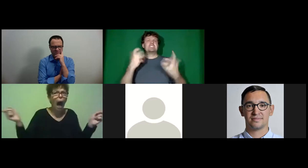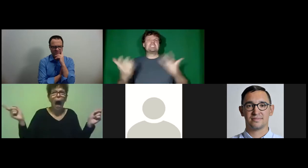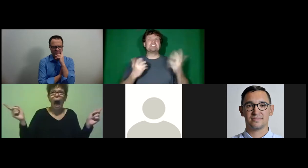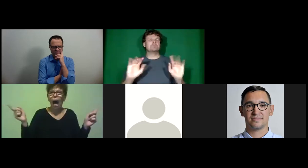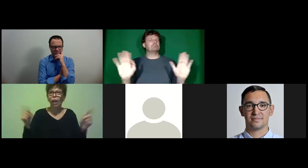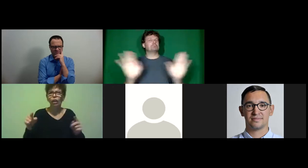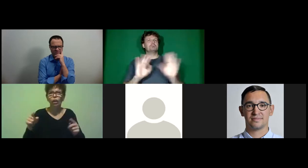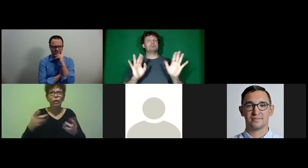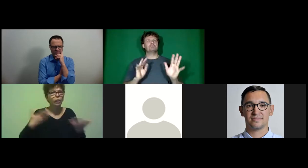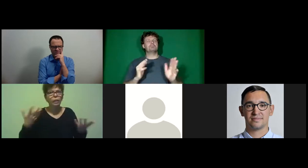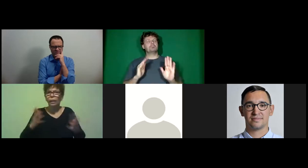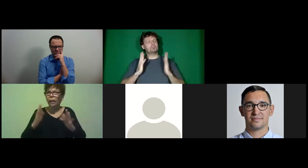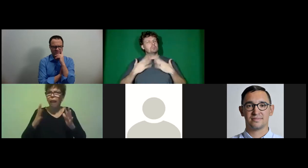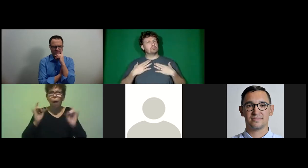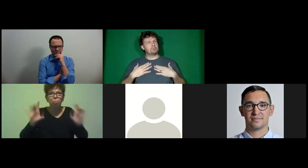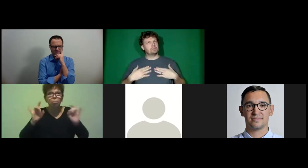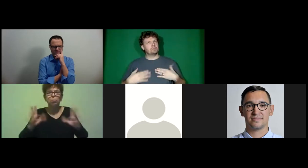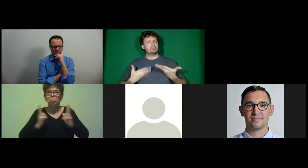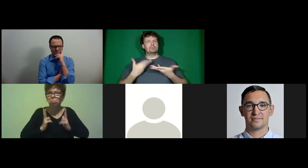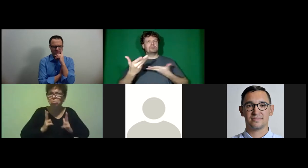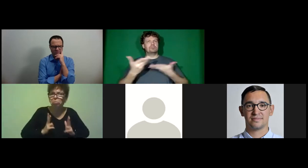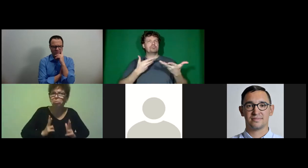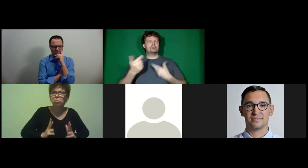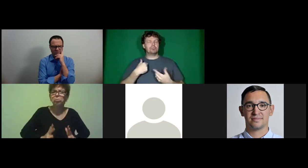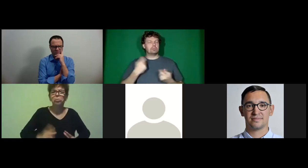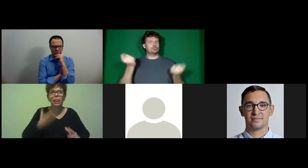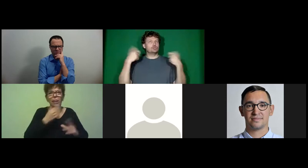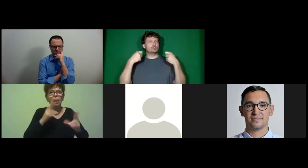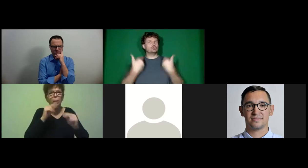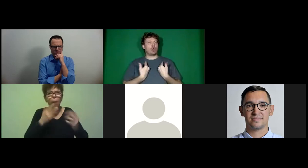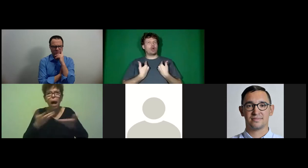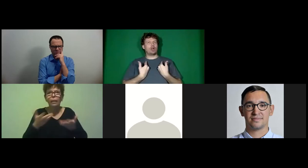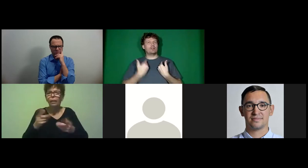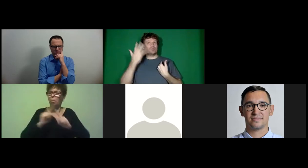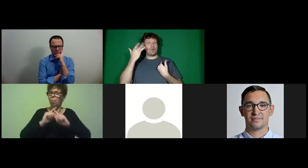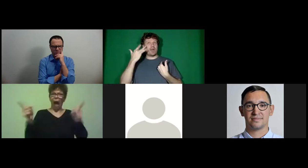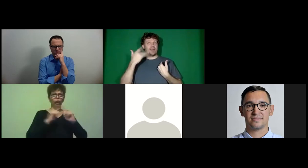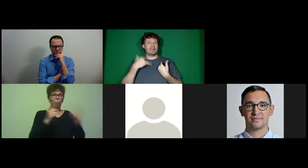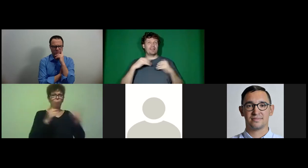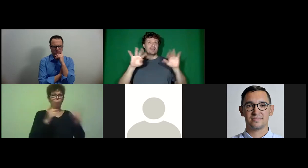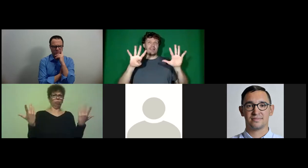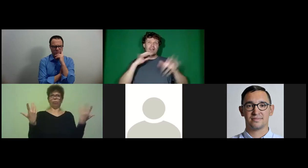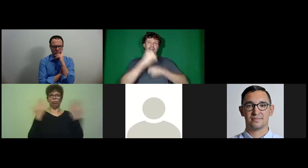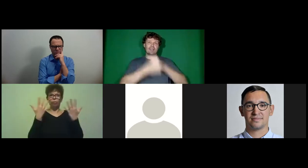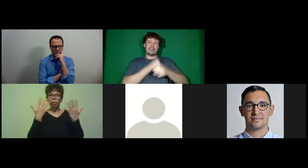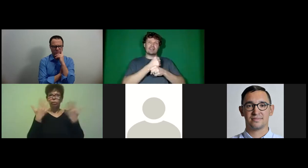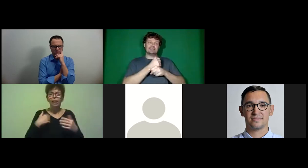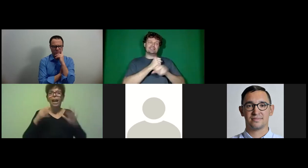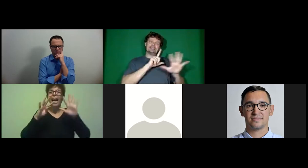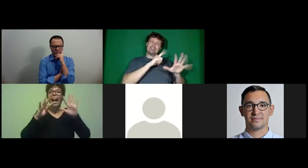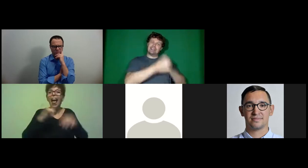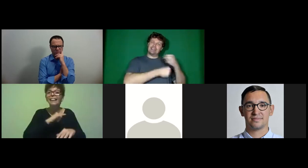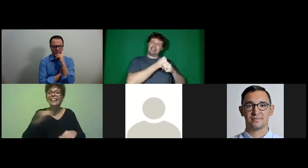Israel, but he was really different. He was really calm. And actually I was shocked. I wasn't used that